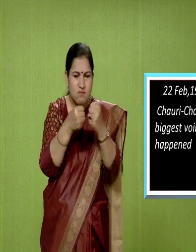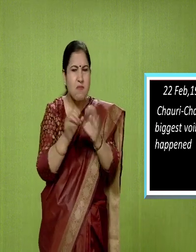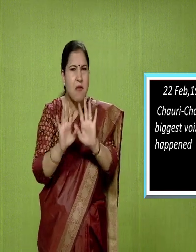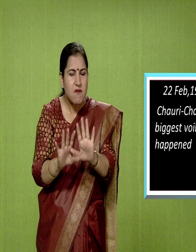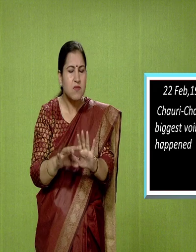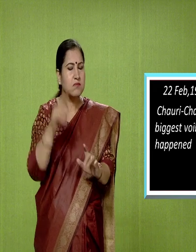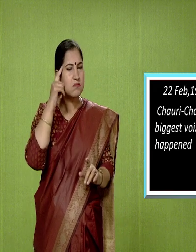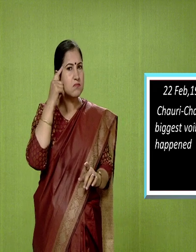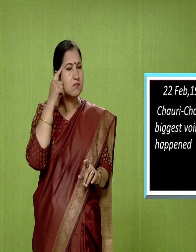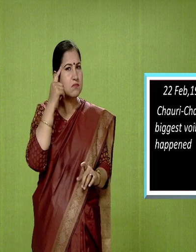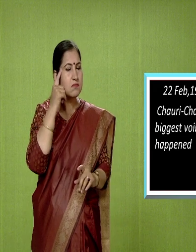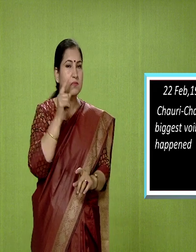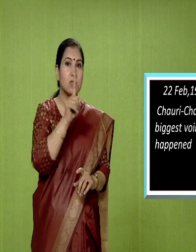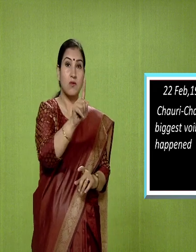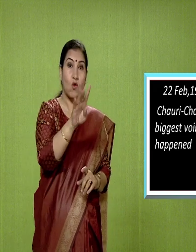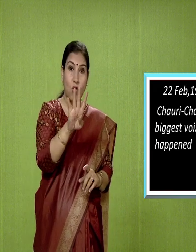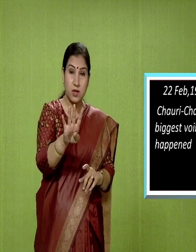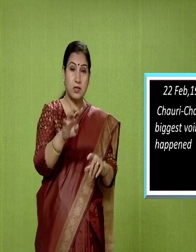place Chauri Chaura